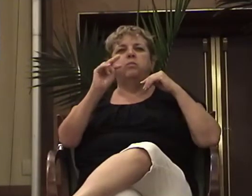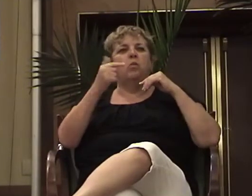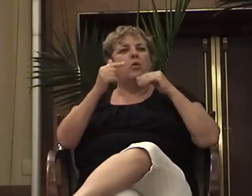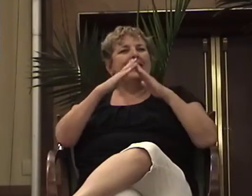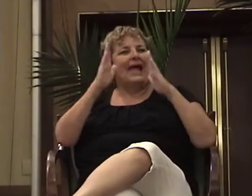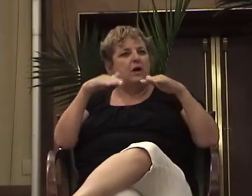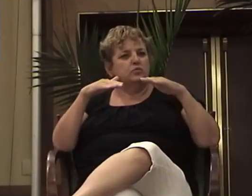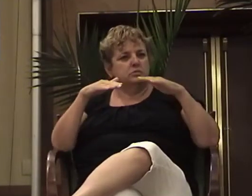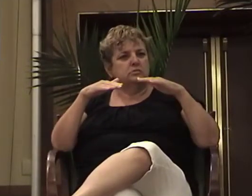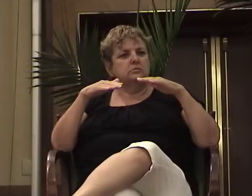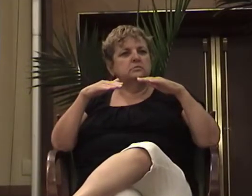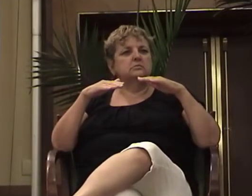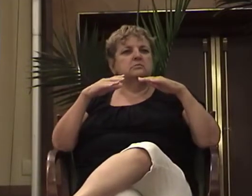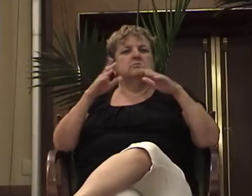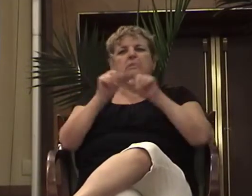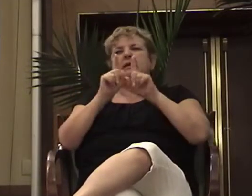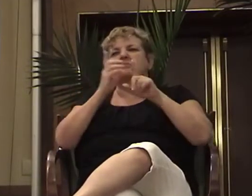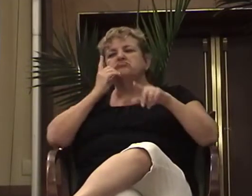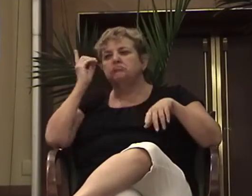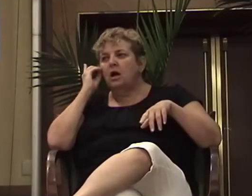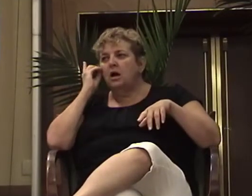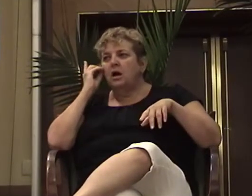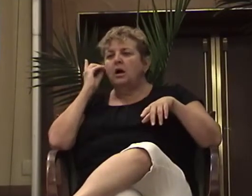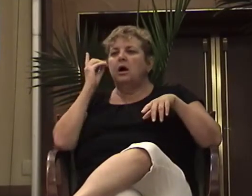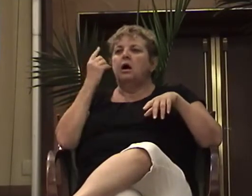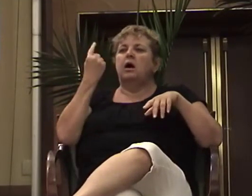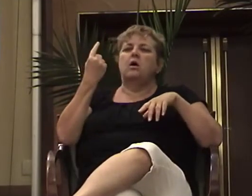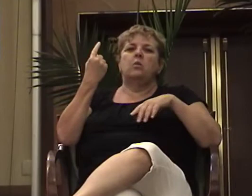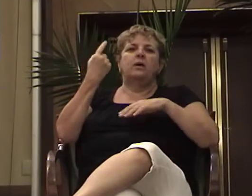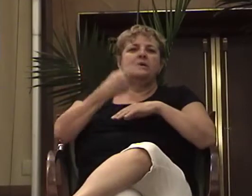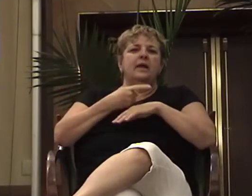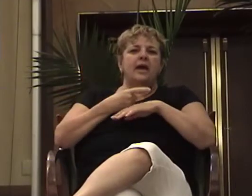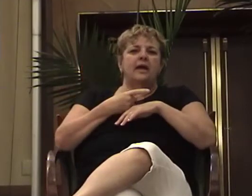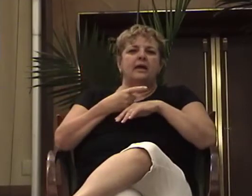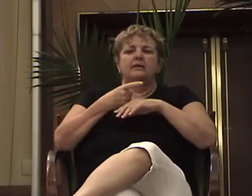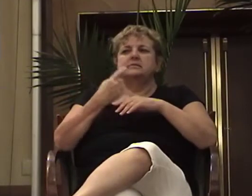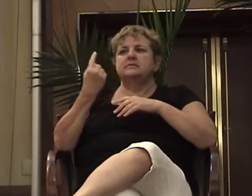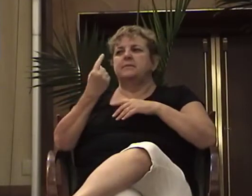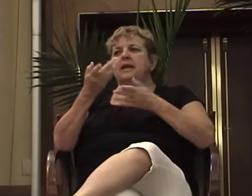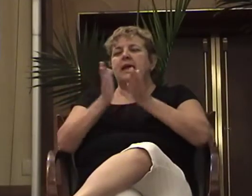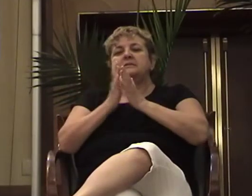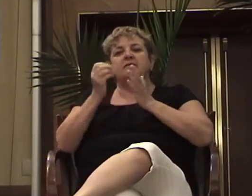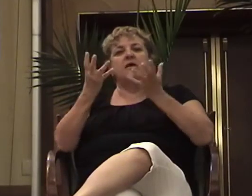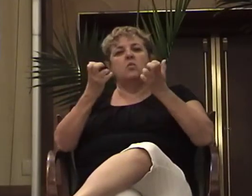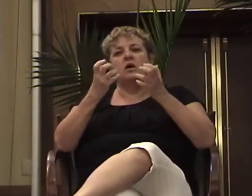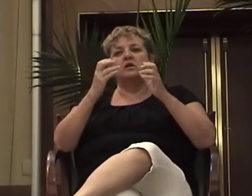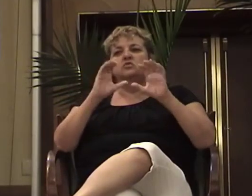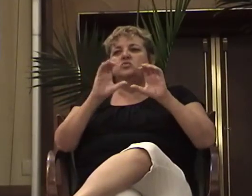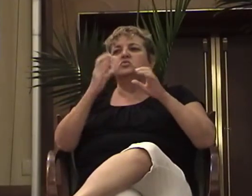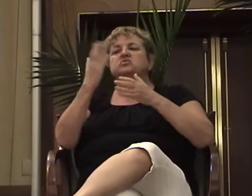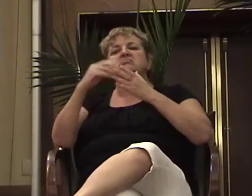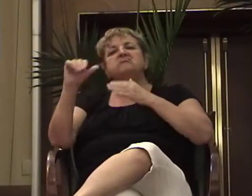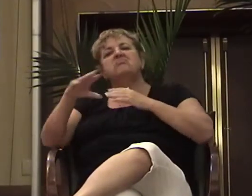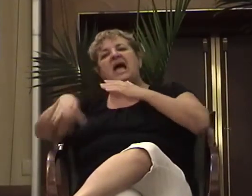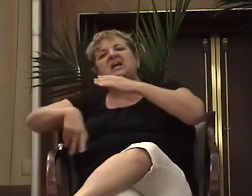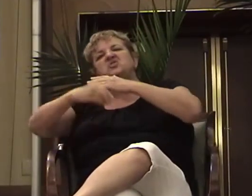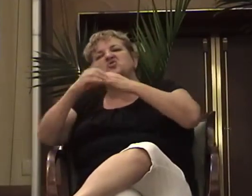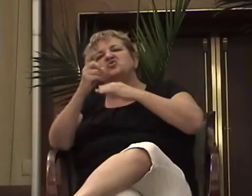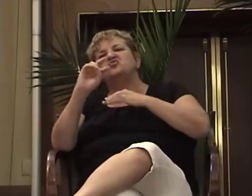One day I'm at the bar, and somebody asked me if I wanted to go and do some enhancements, and I said, okay. So I'm sitting with them, and I'm drinking and doing this stuff,